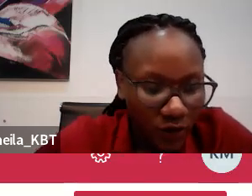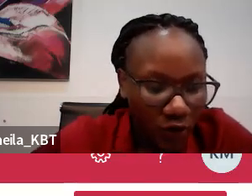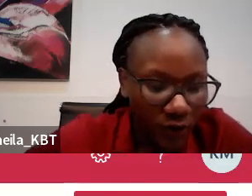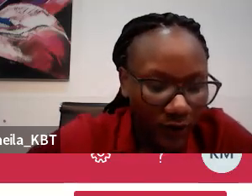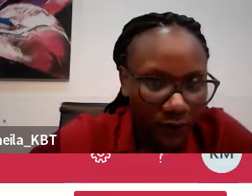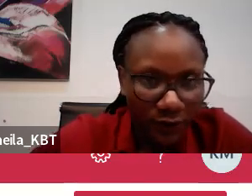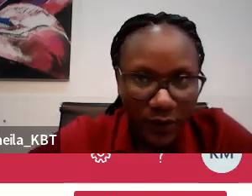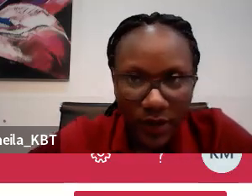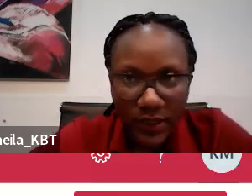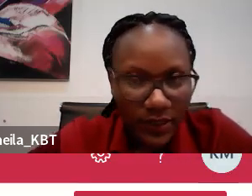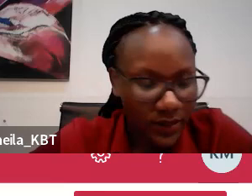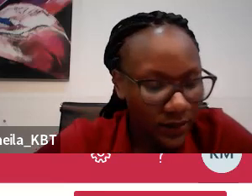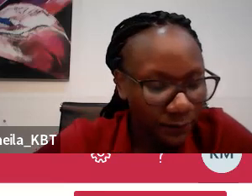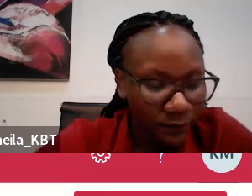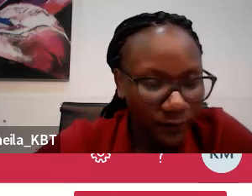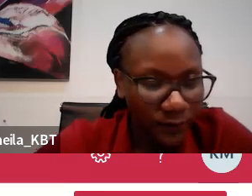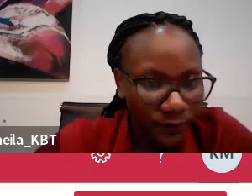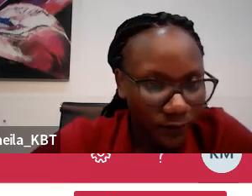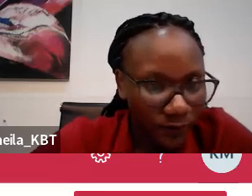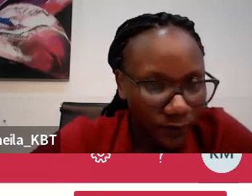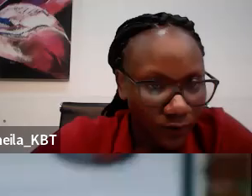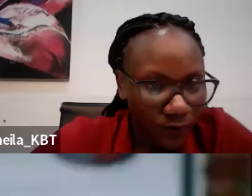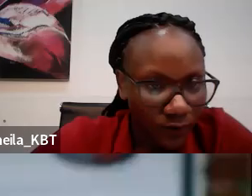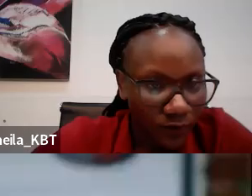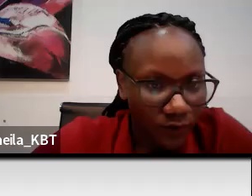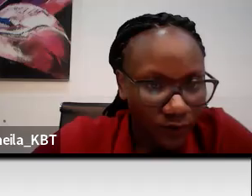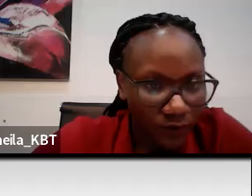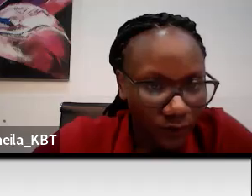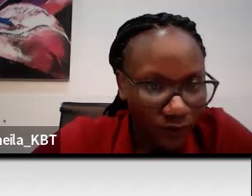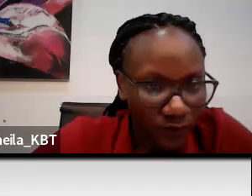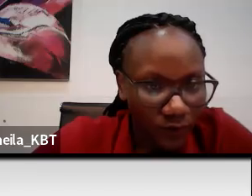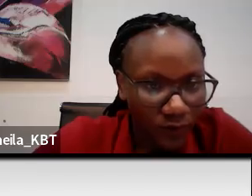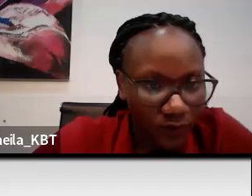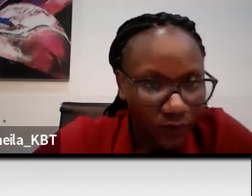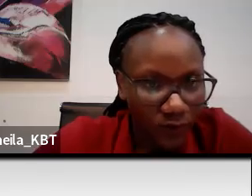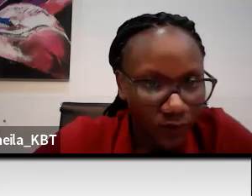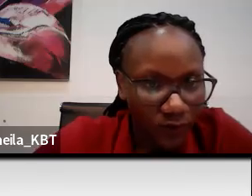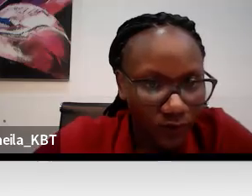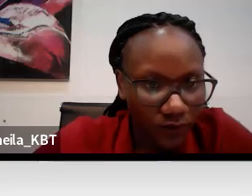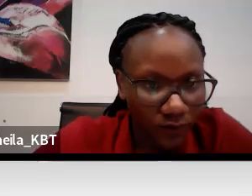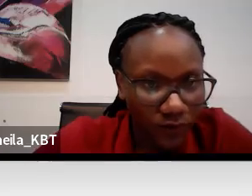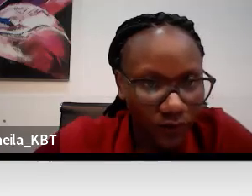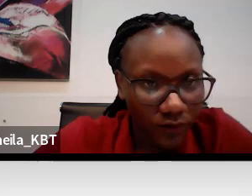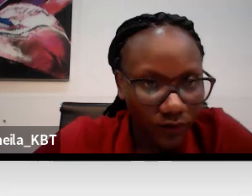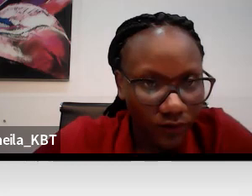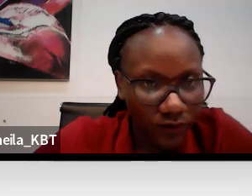your thoughts, feedback. Did you know